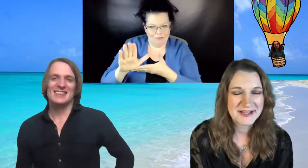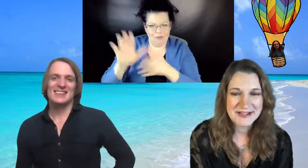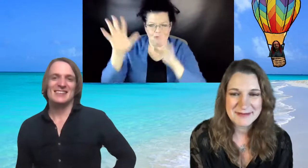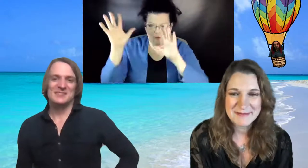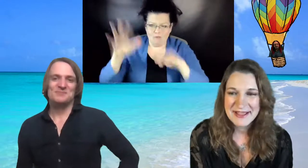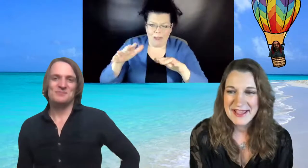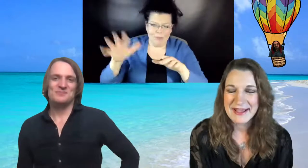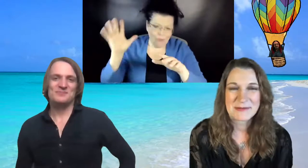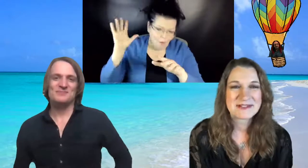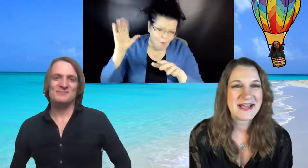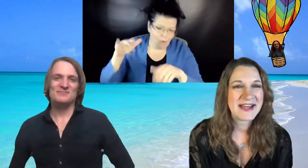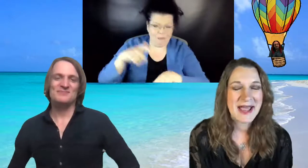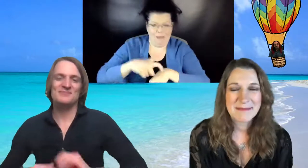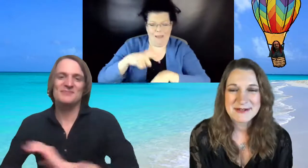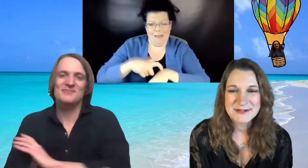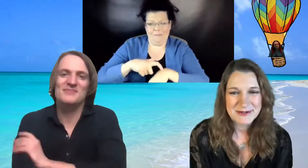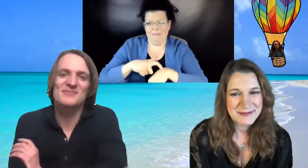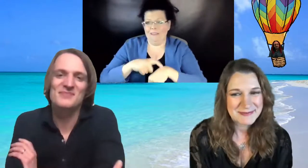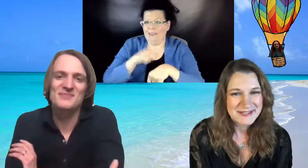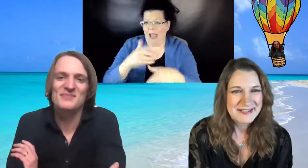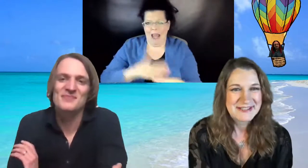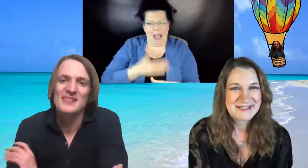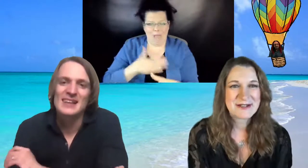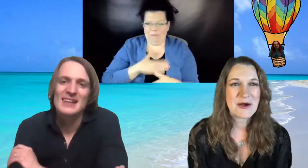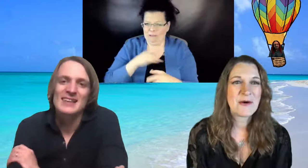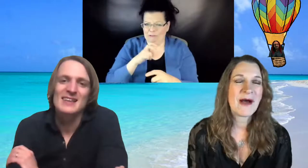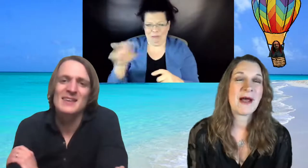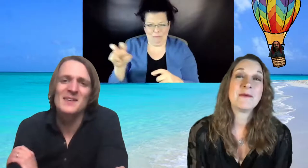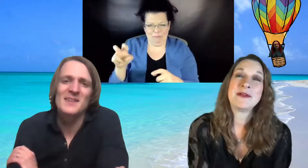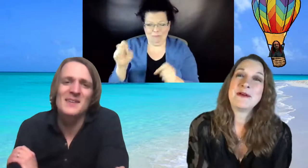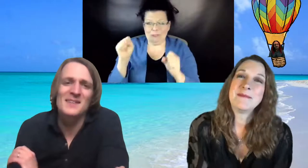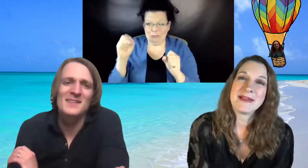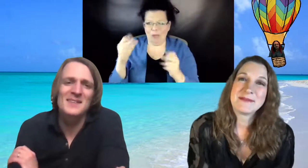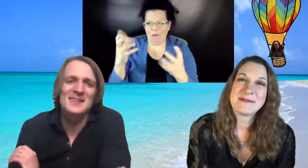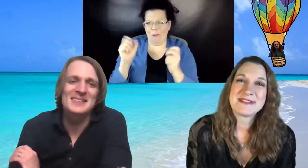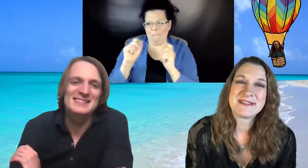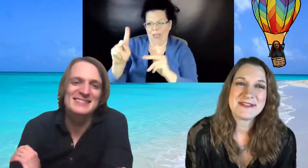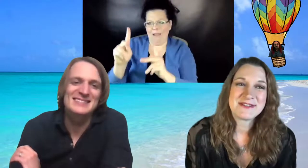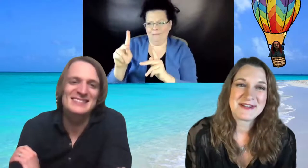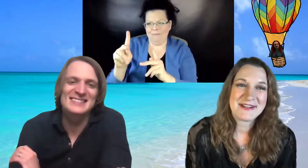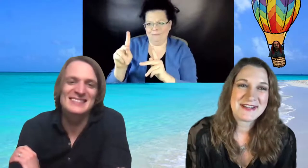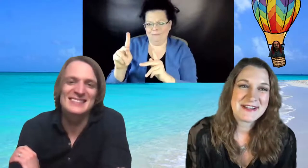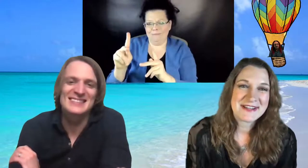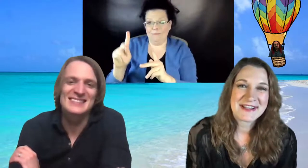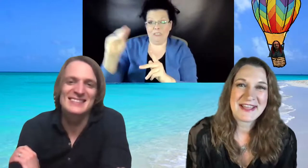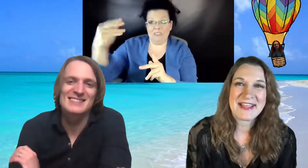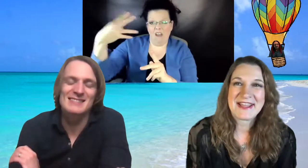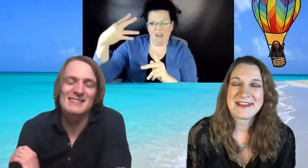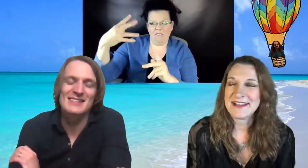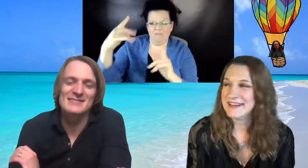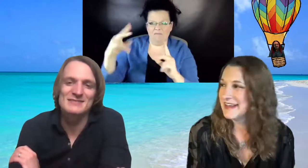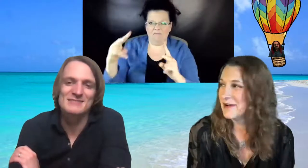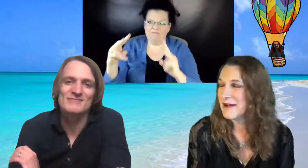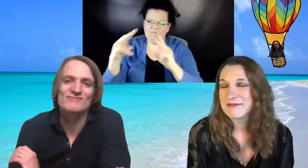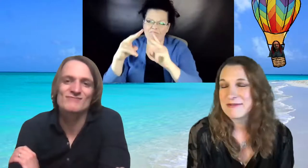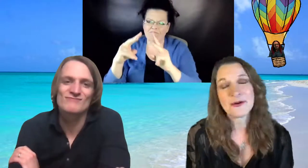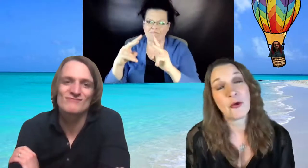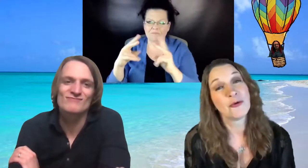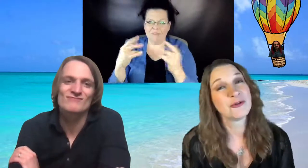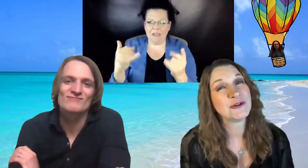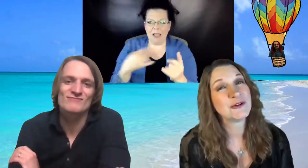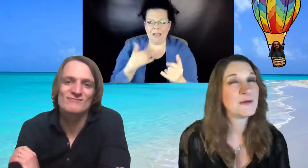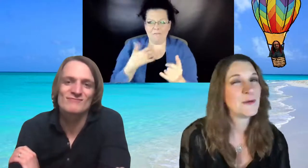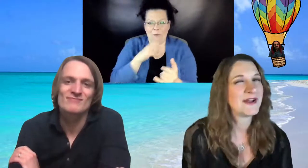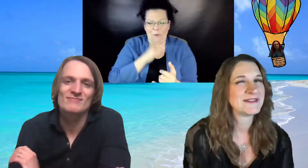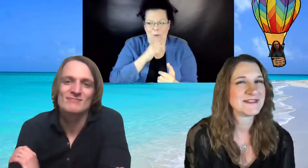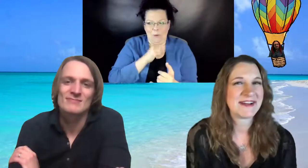whole time and it was not a happy trip. So I want to go back there when the sun is shining. And now I feel a little